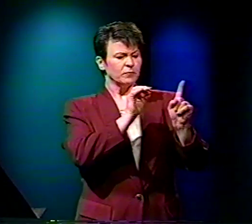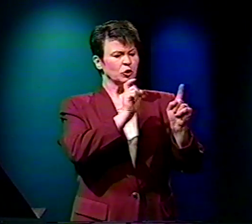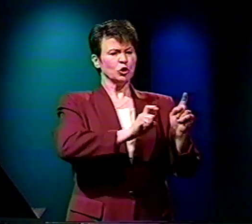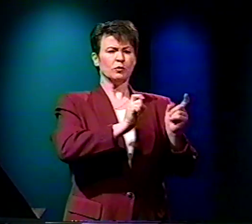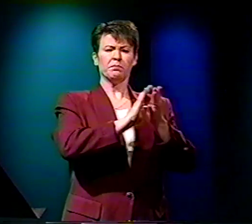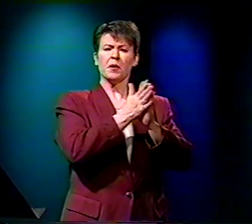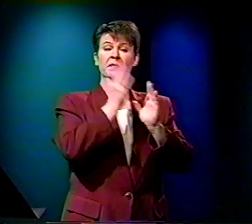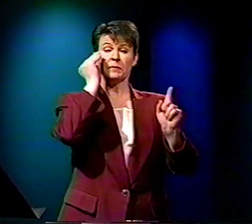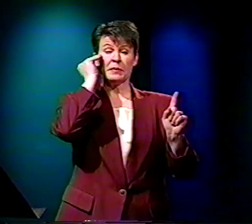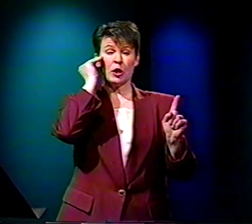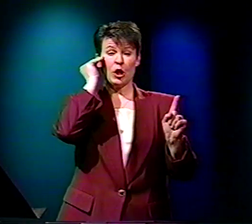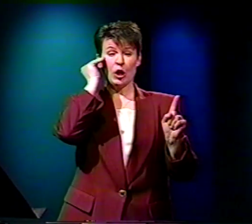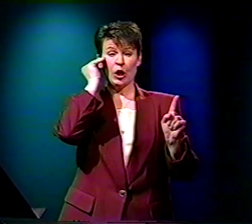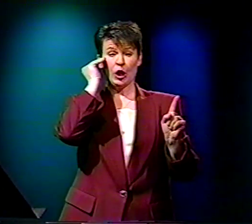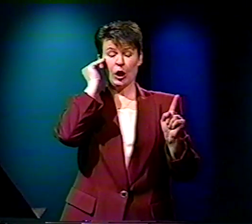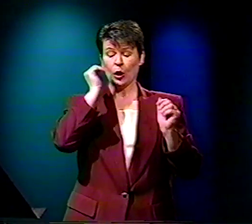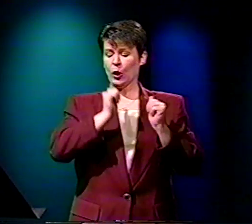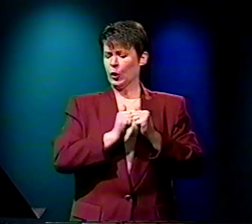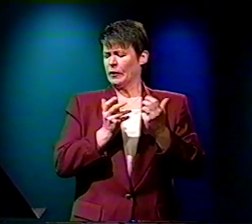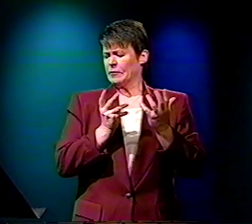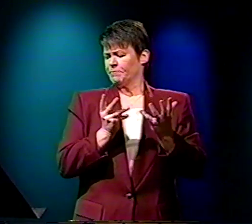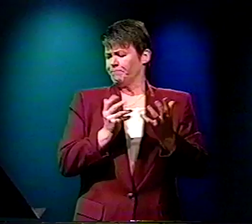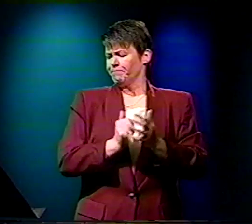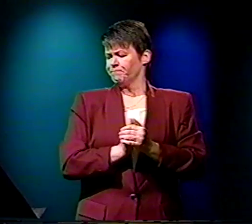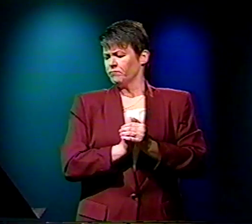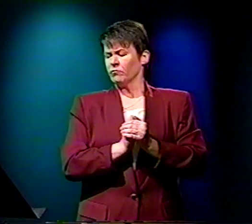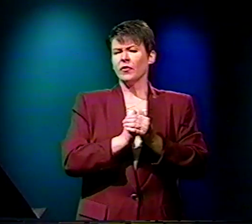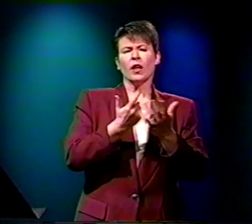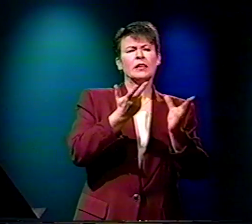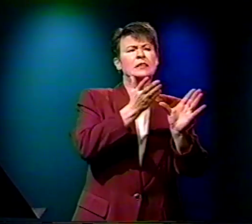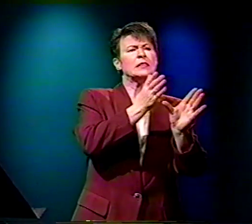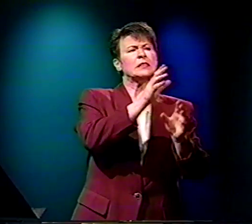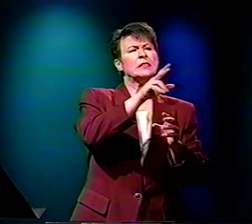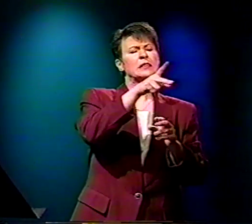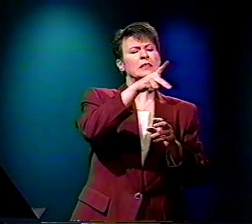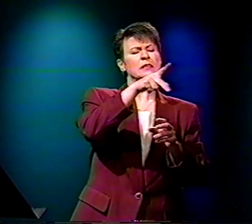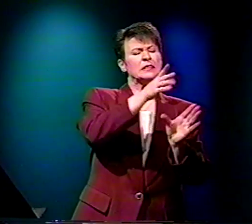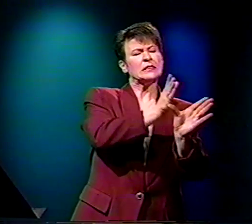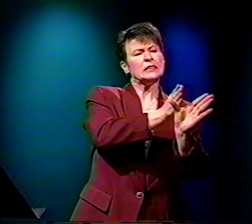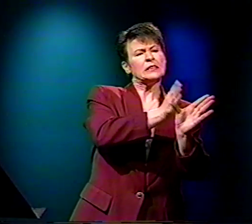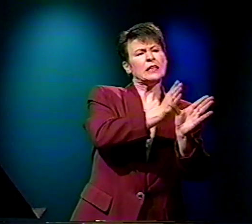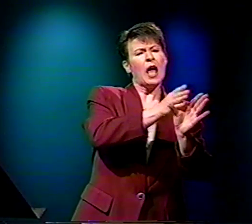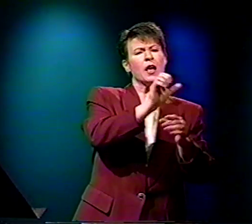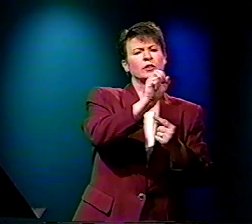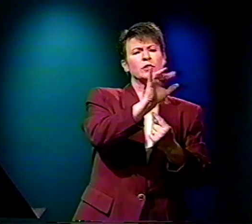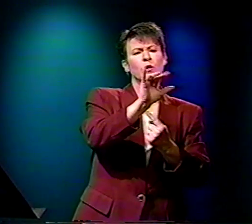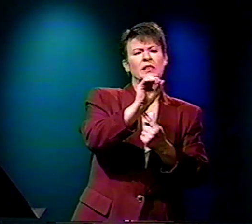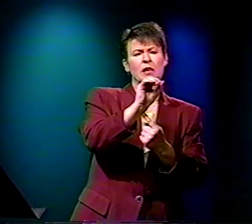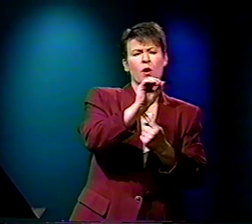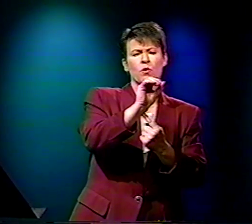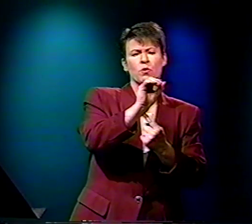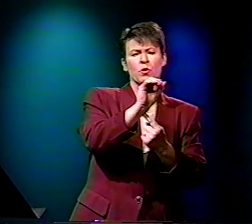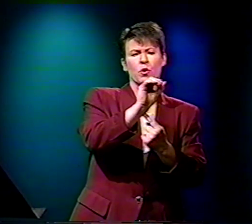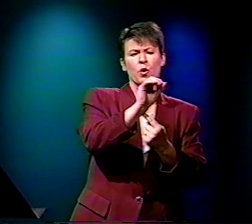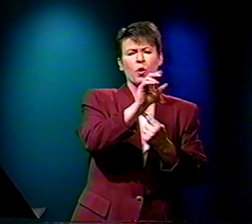For interpreters, the interpreters need to become familiar with the